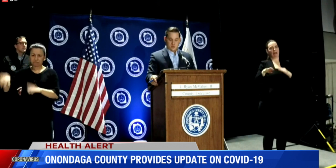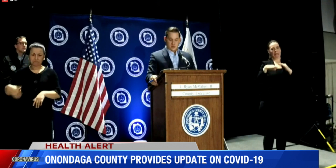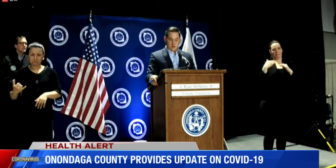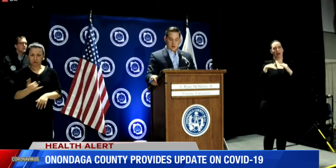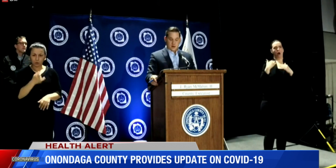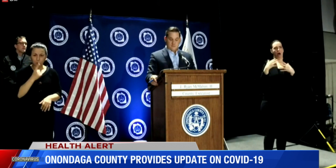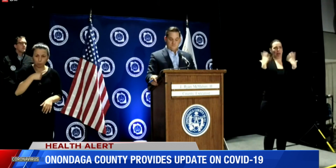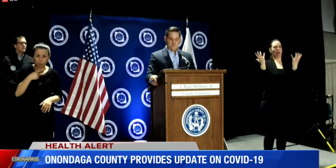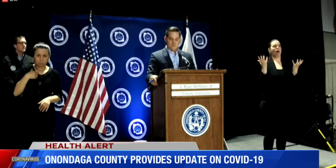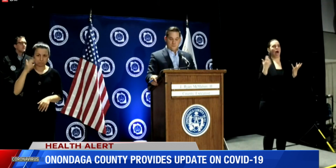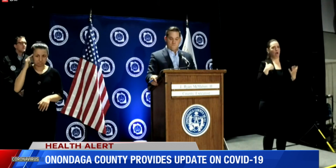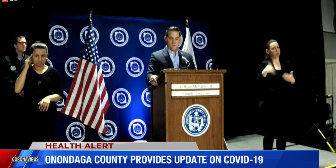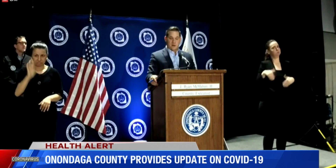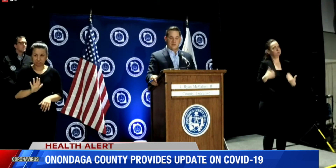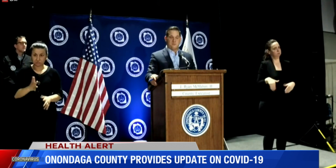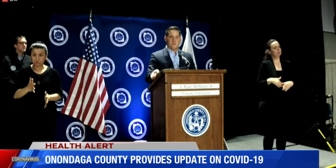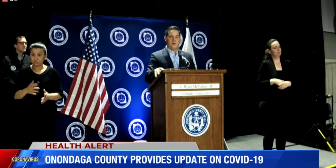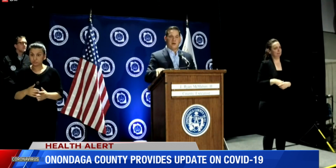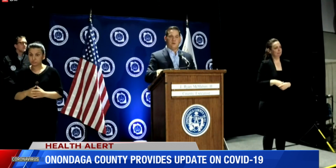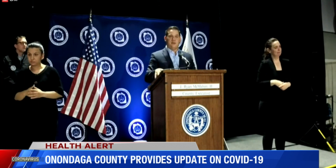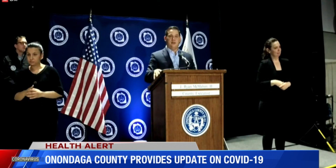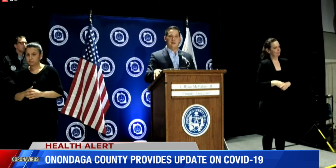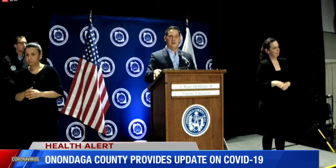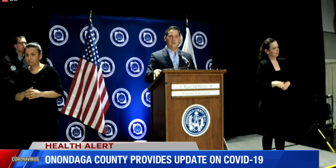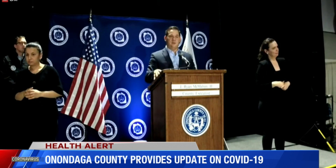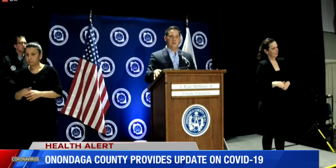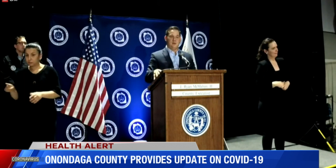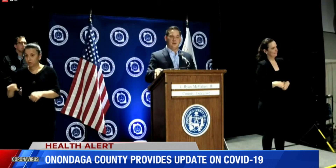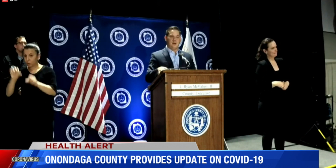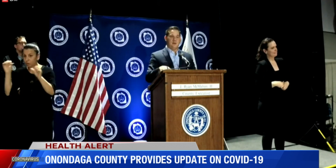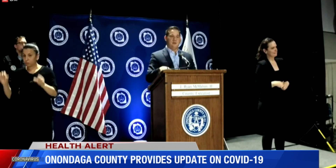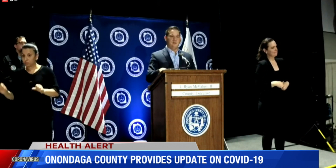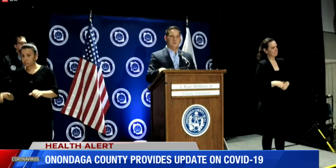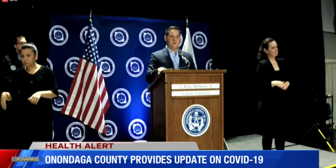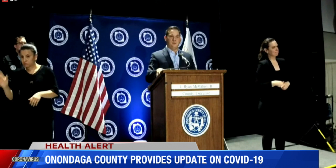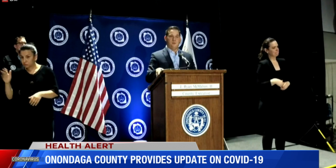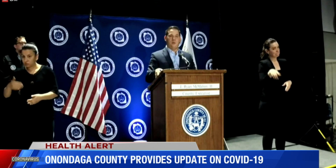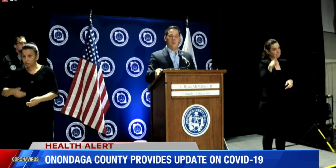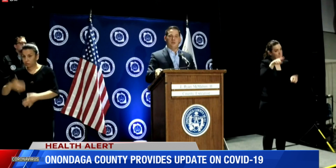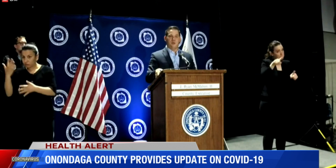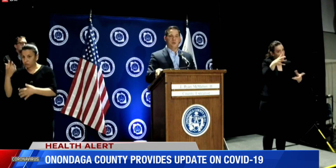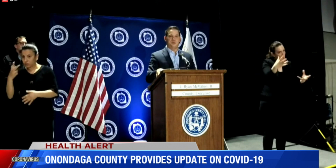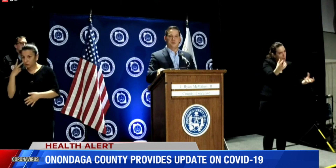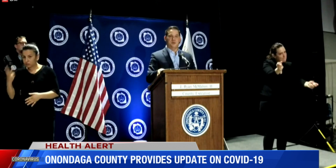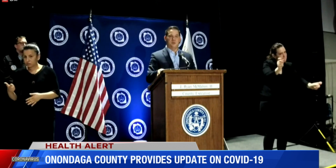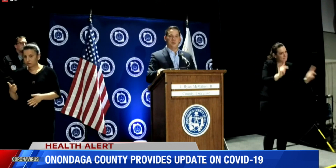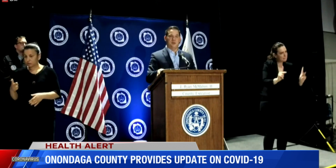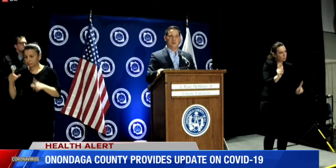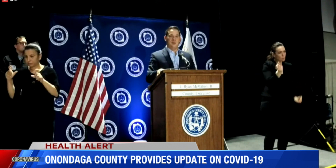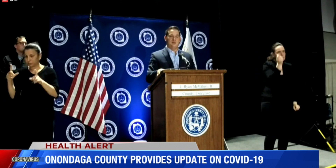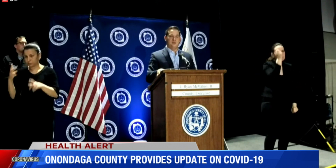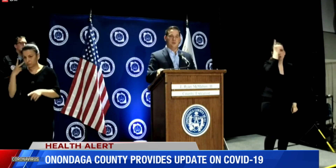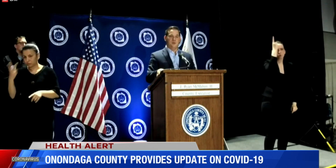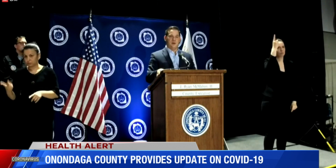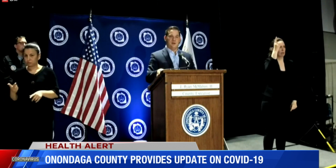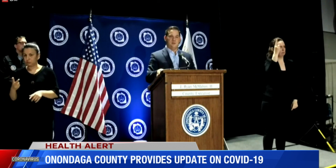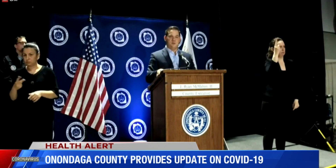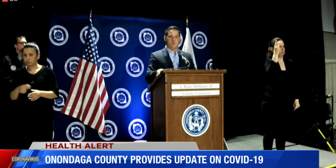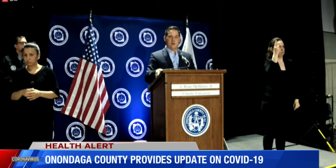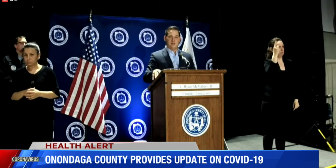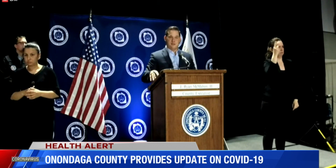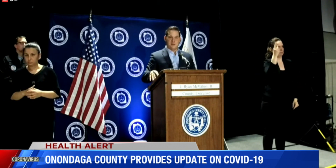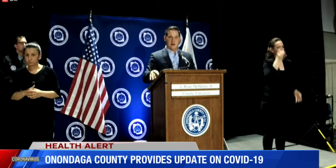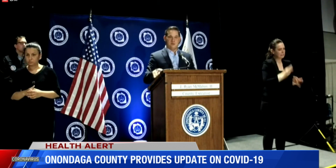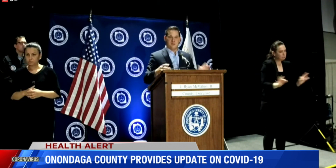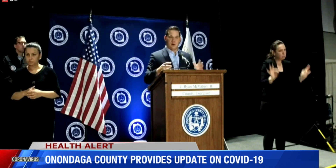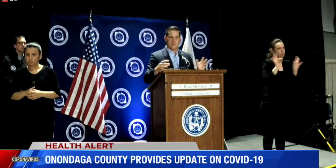do. But I think people got to really get it now. A big 2 weeks for this community to